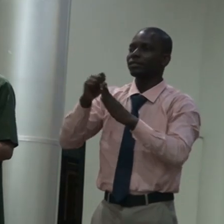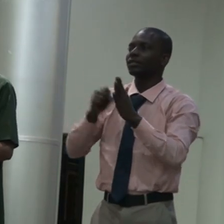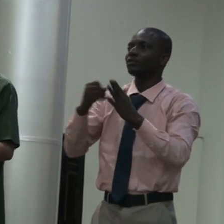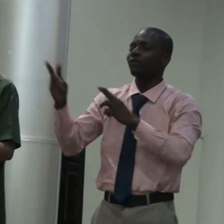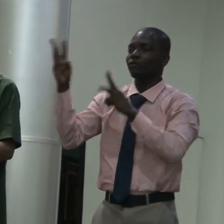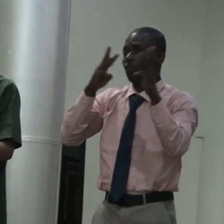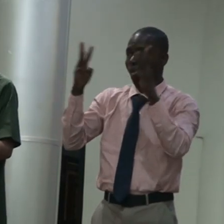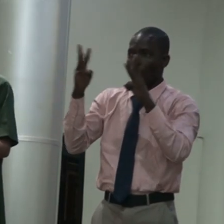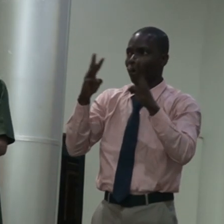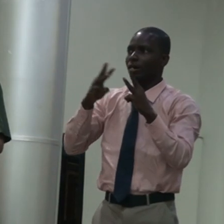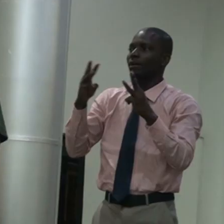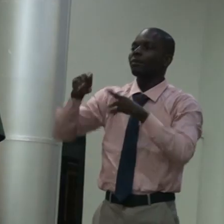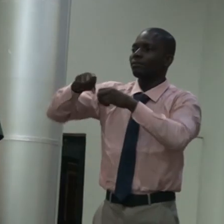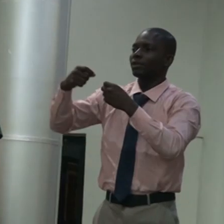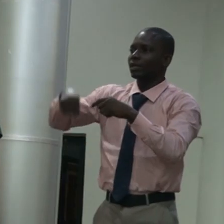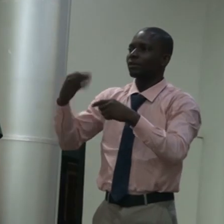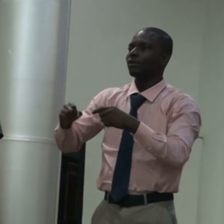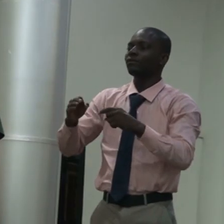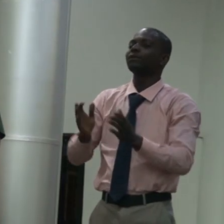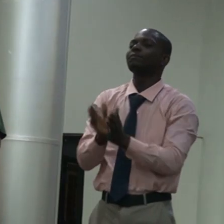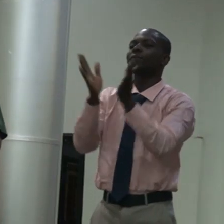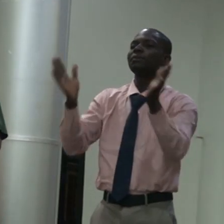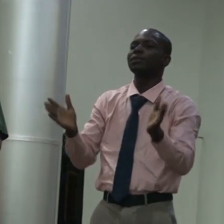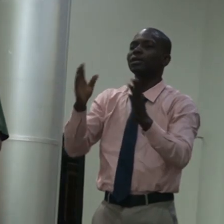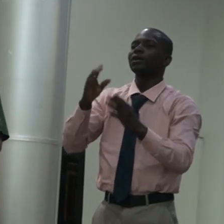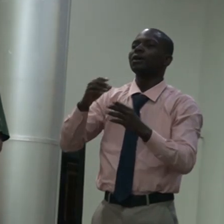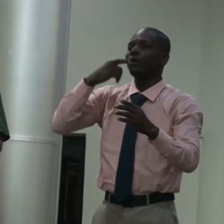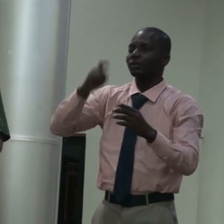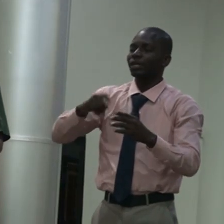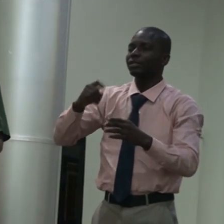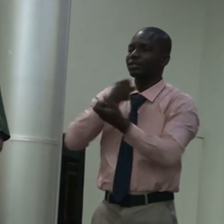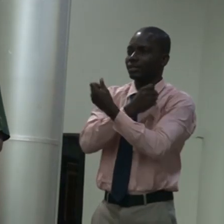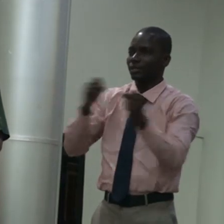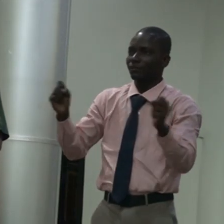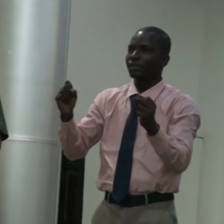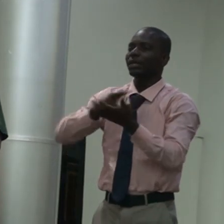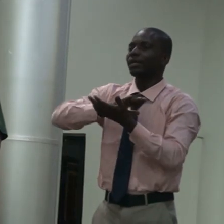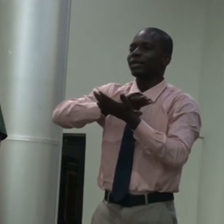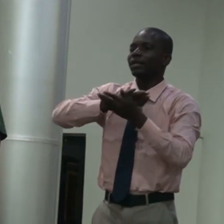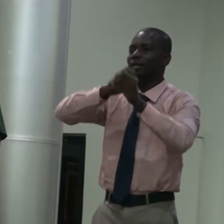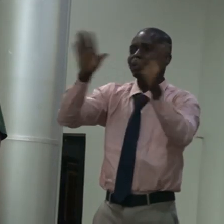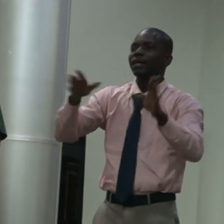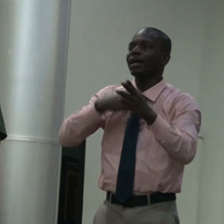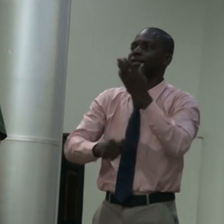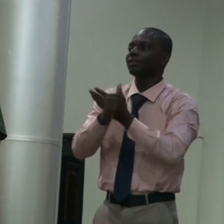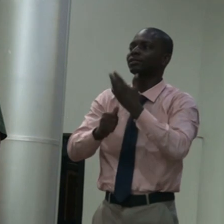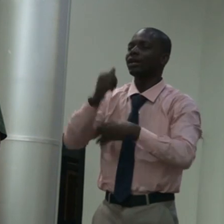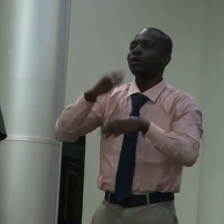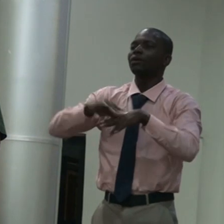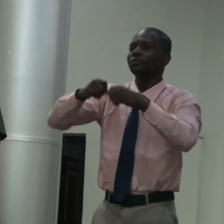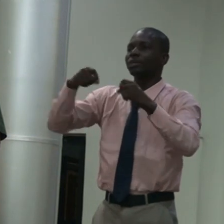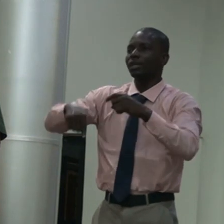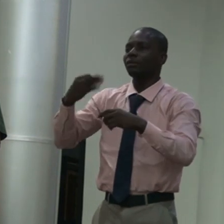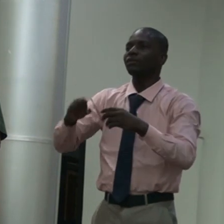war, breakdown of public order, public safety, clear and present danger or natural breakdown of